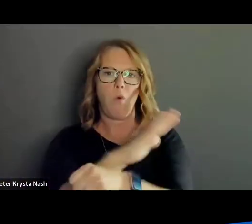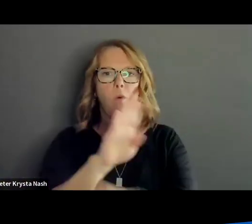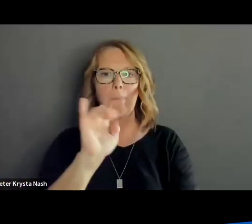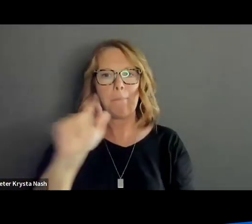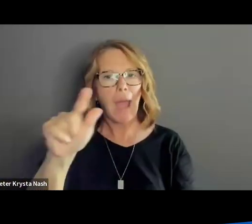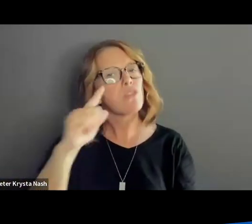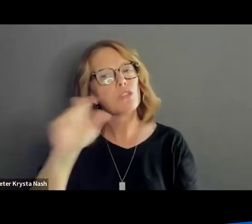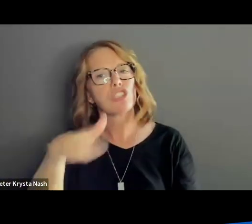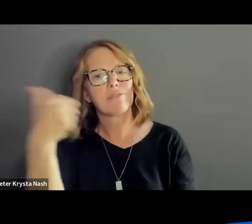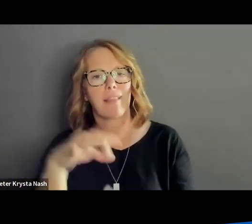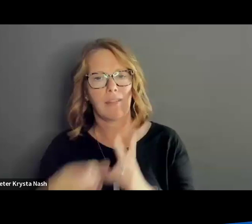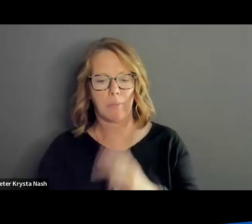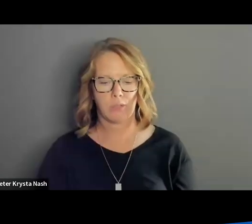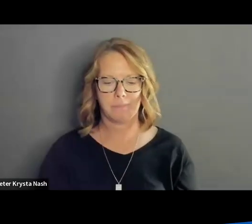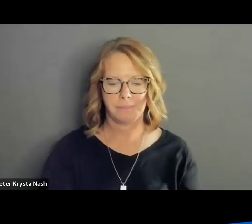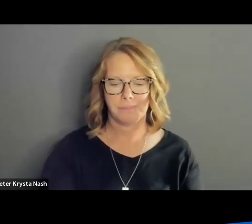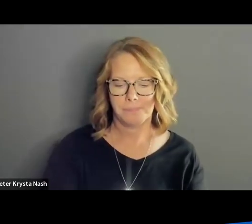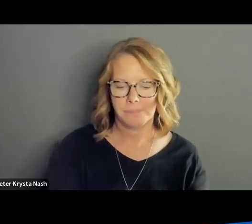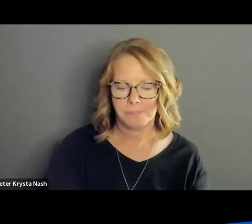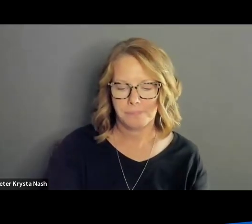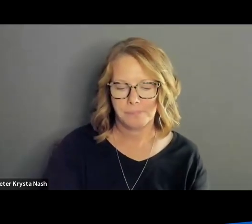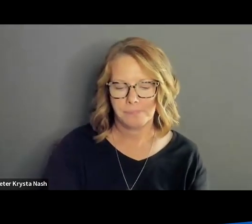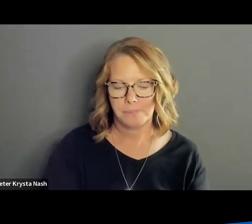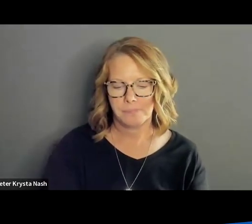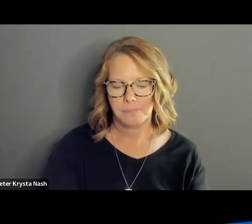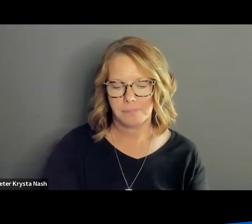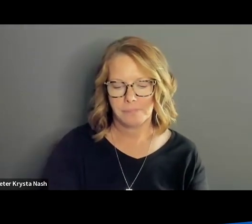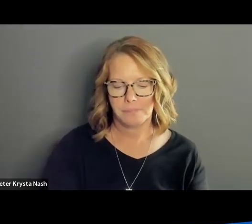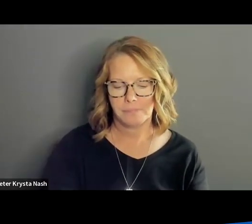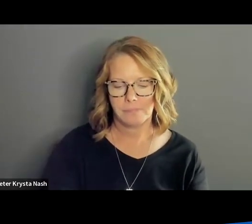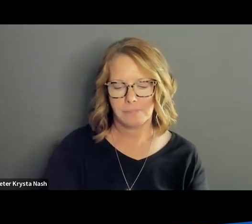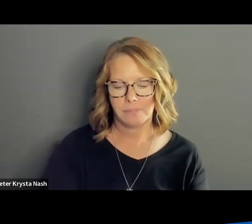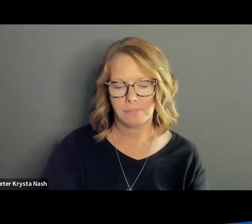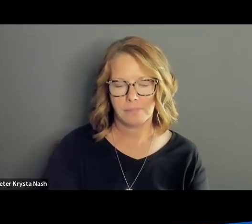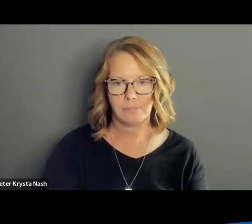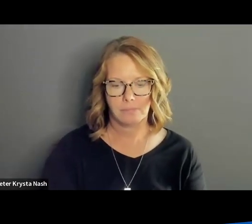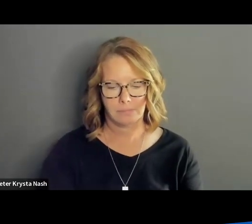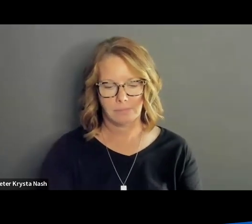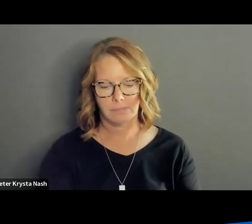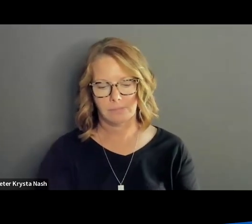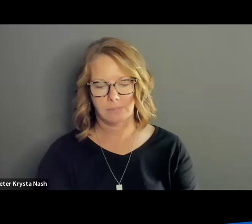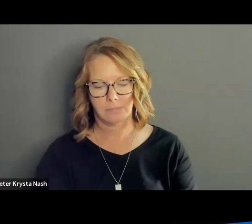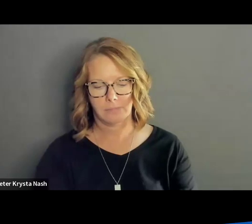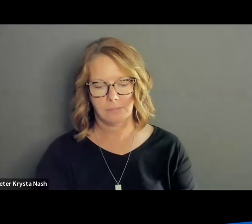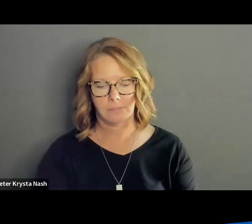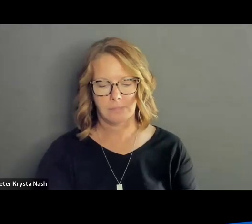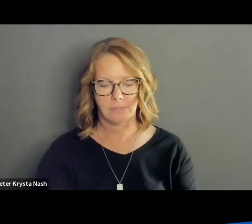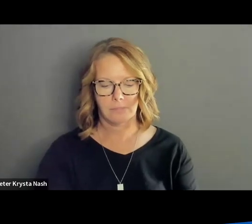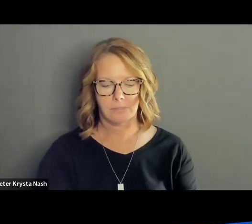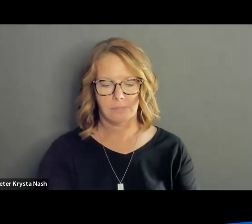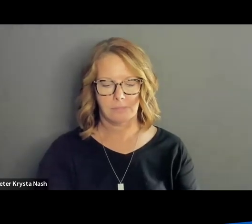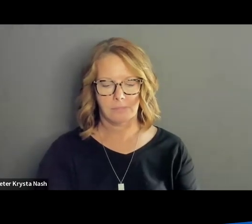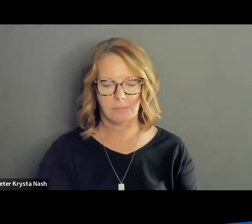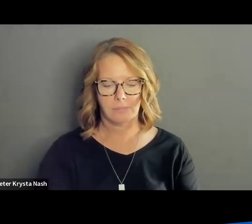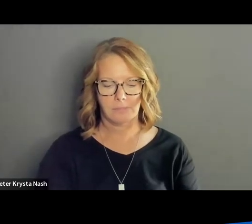another option. So it's something to think about. It might be quite the thing that would